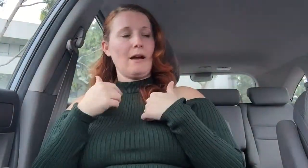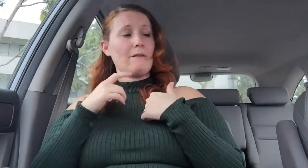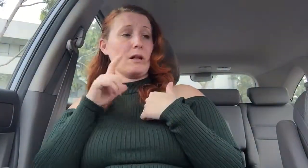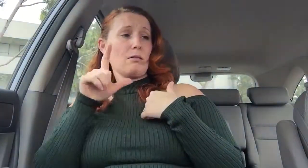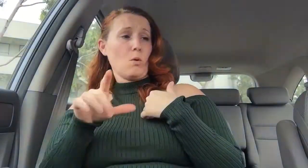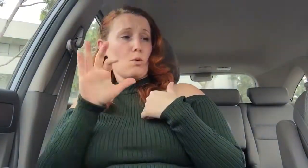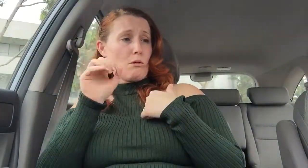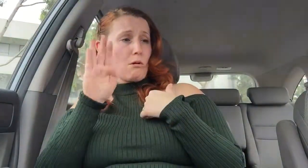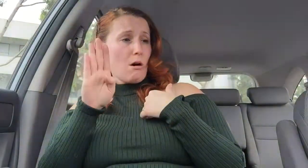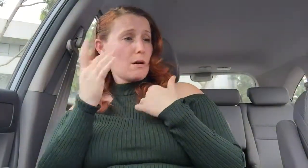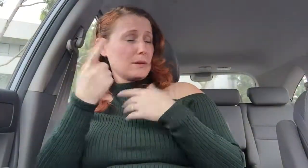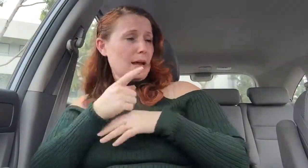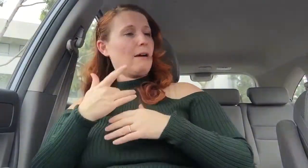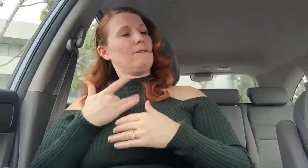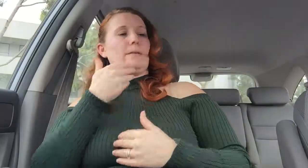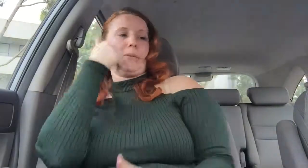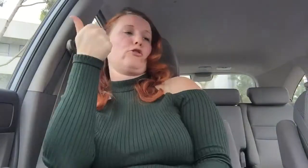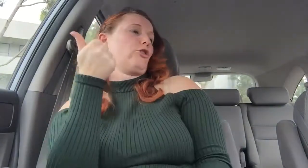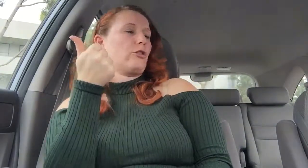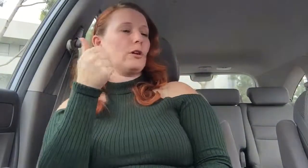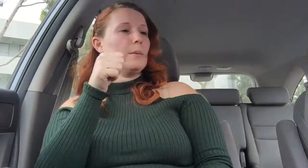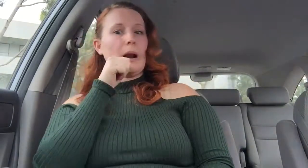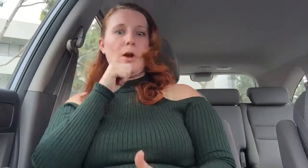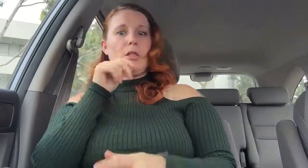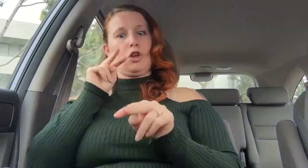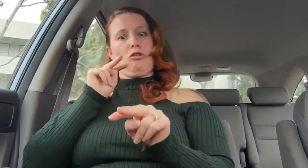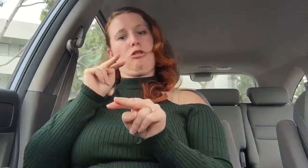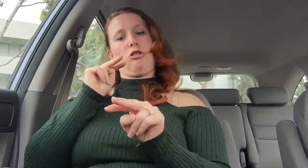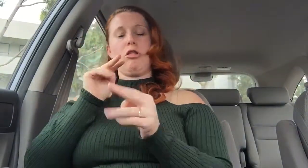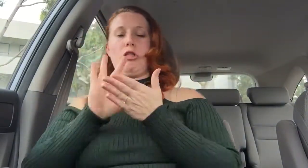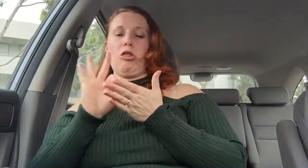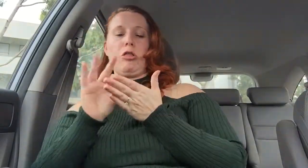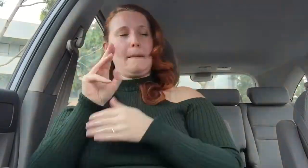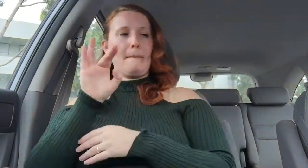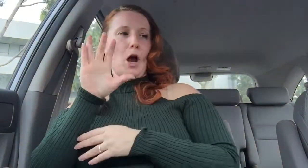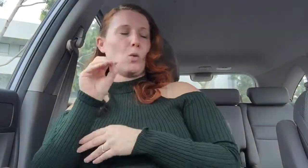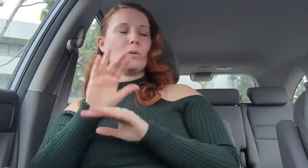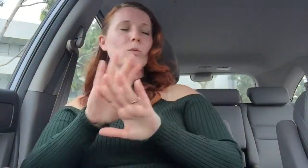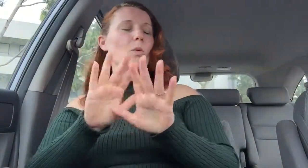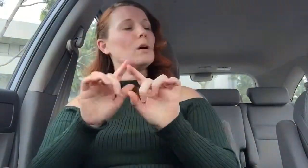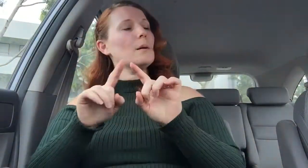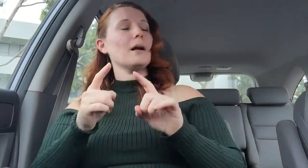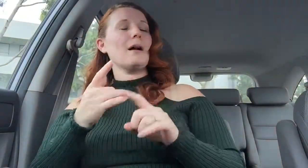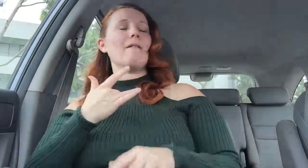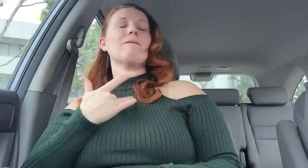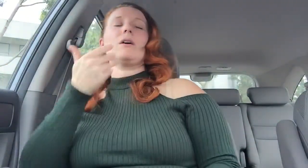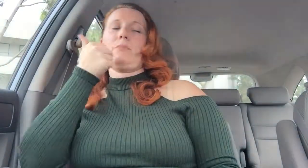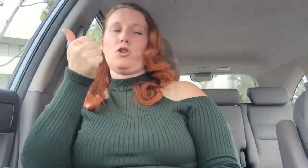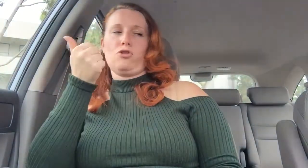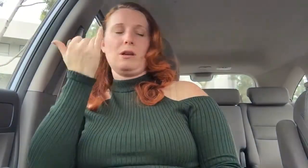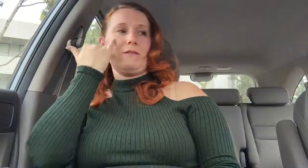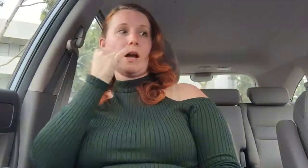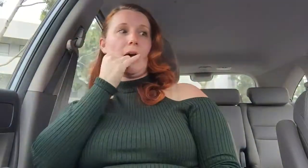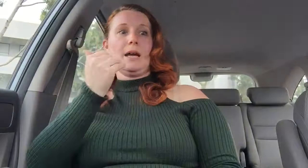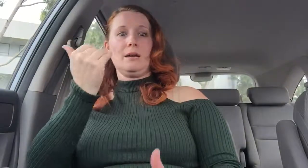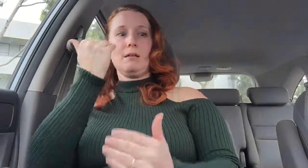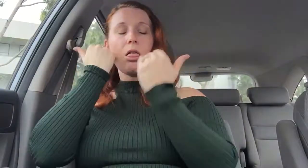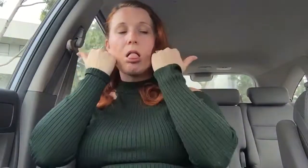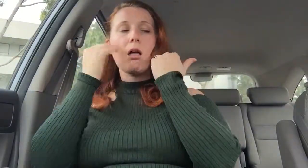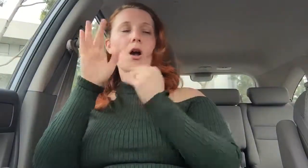like an intuitive thing that I feel. And it's not like I track my macros, and I don't know, but I know that I feel better when I don't eat a lot of carbs. But that being said, if I